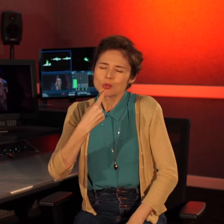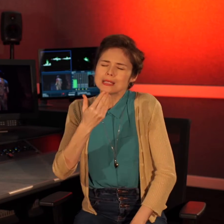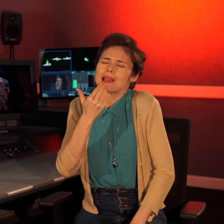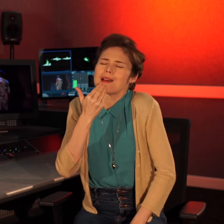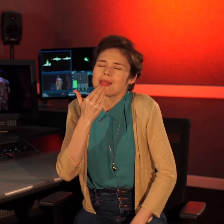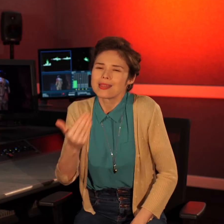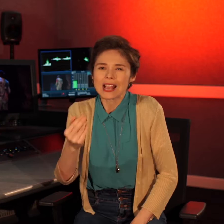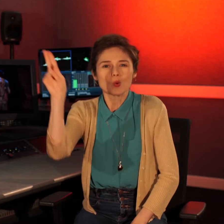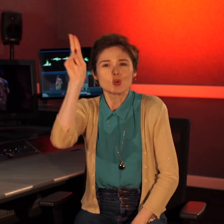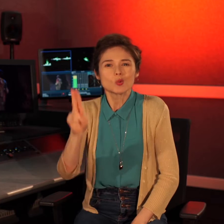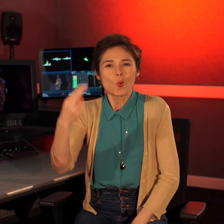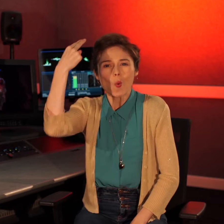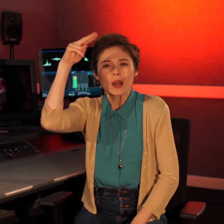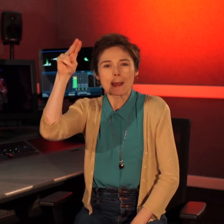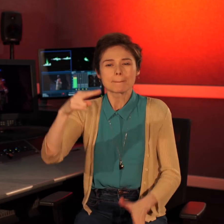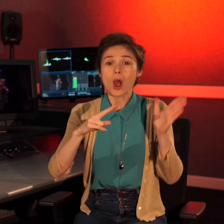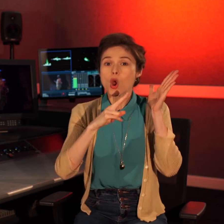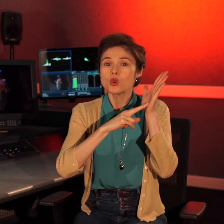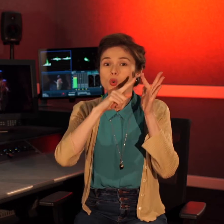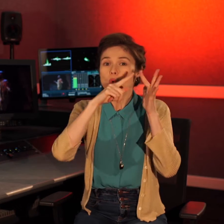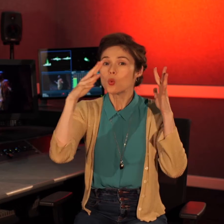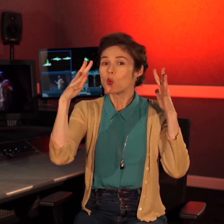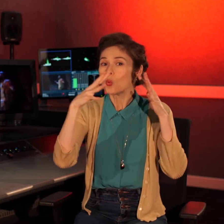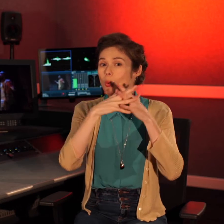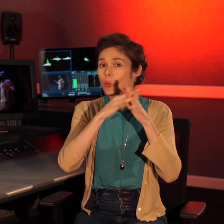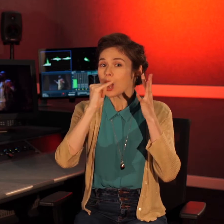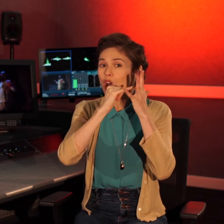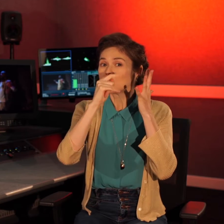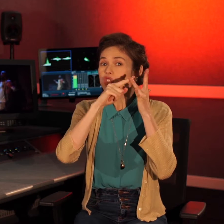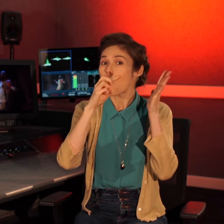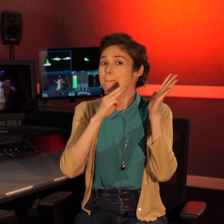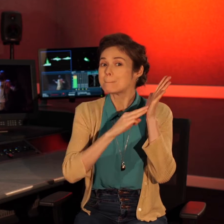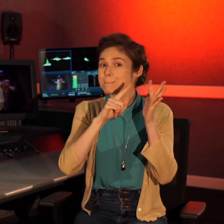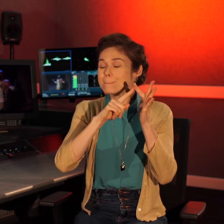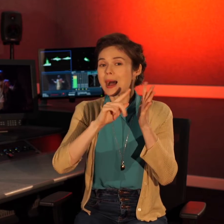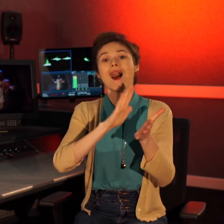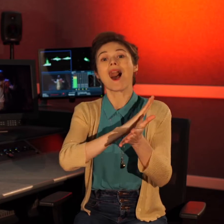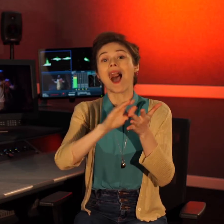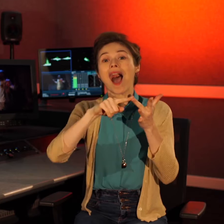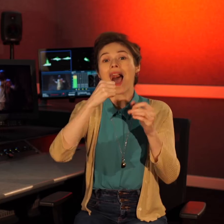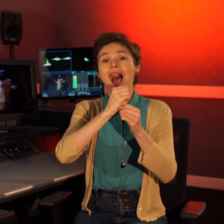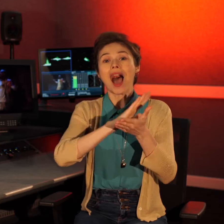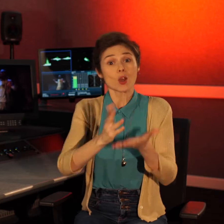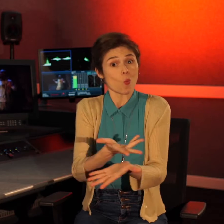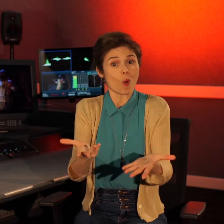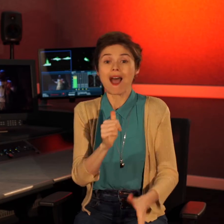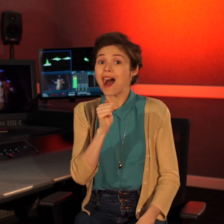show their sign names. I'd also like to say a big thank you to students and staff from Newsome